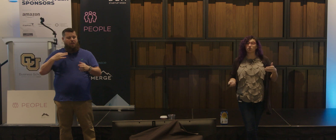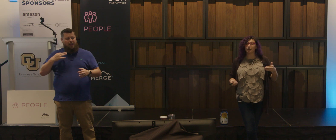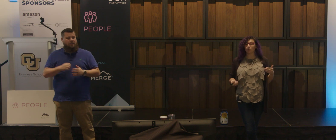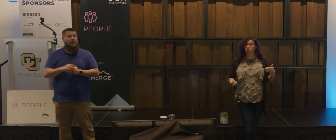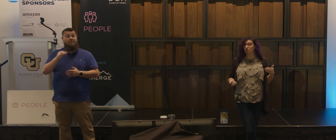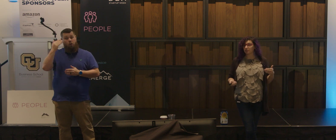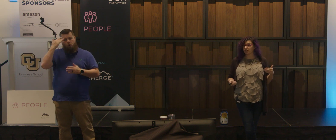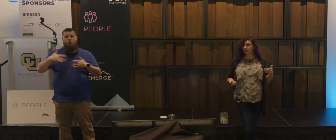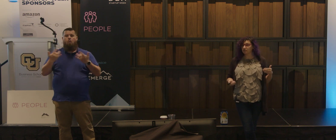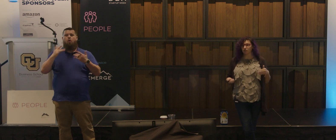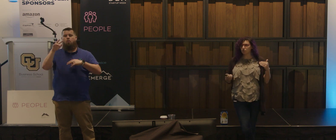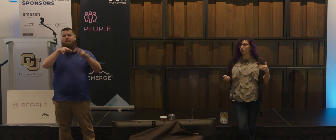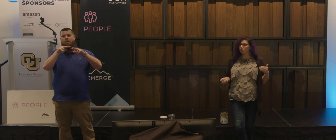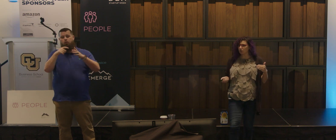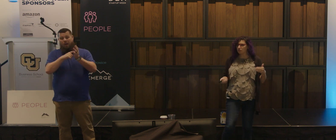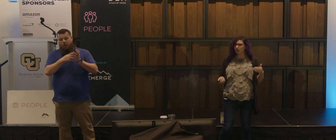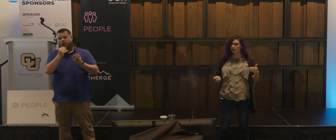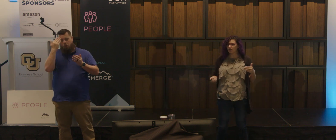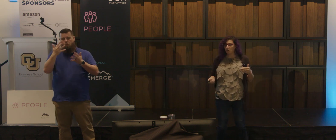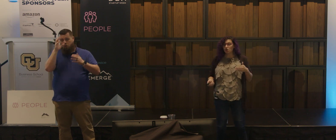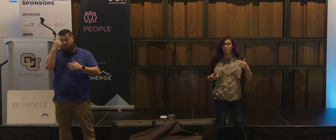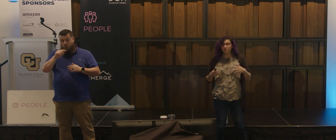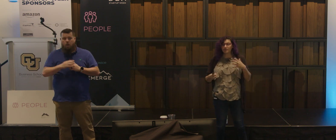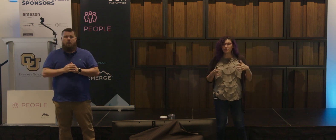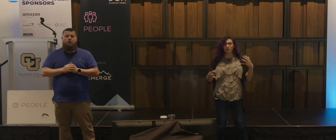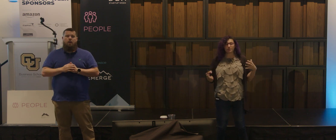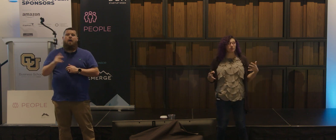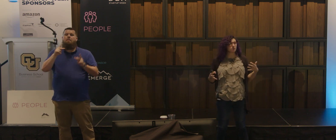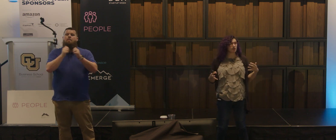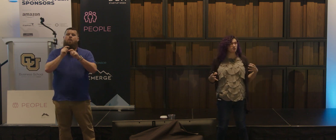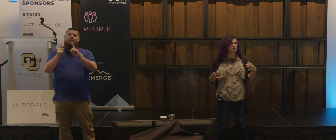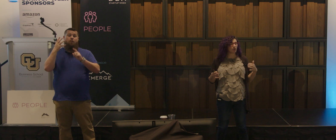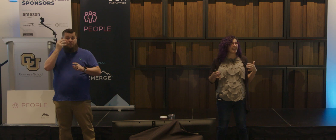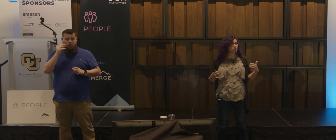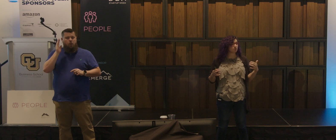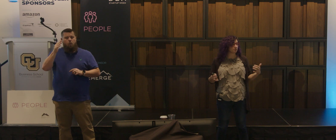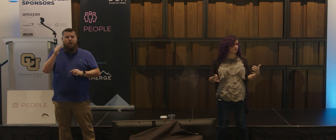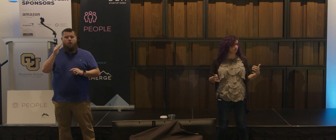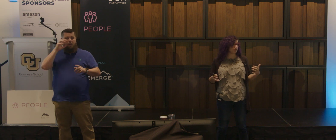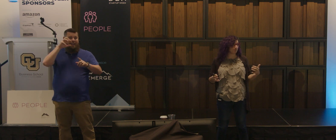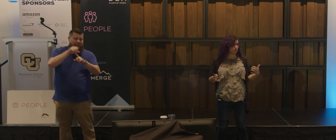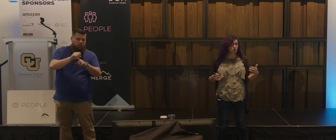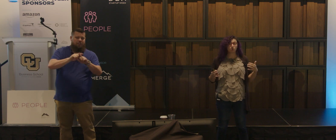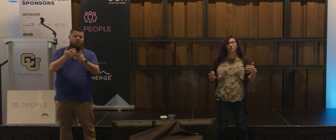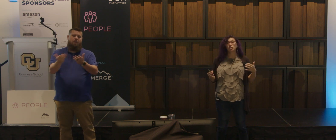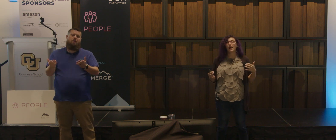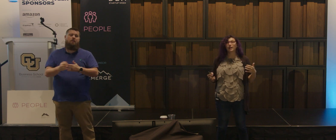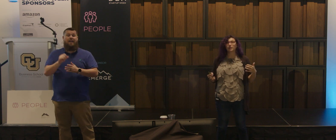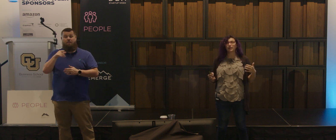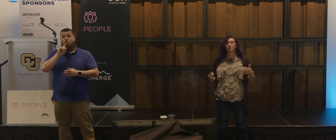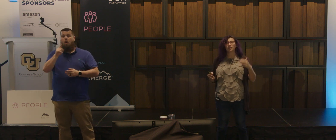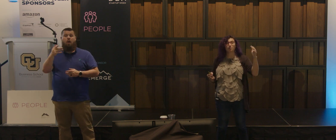know what your evaluation criteria is, you know what you're looking for, people with different experiences will catch different stuff. So if